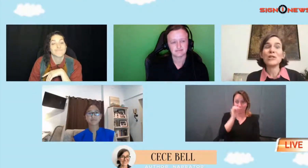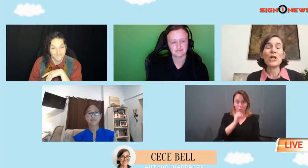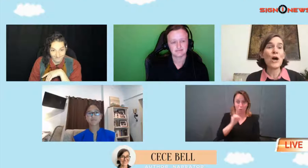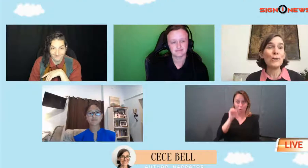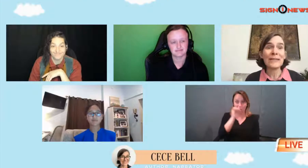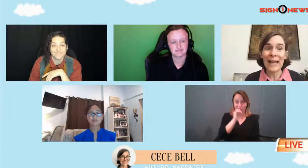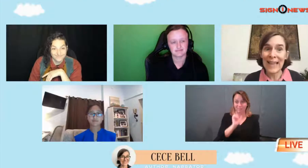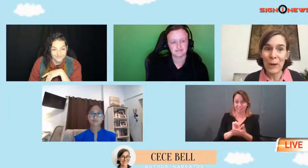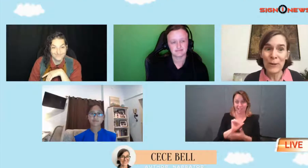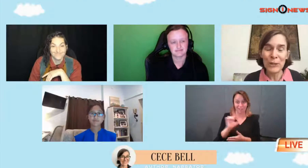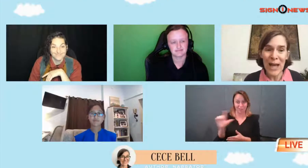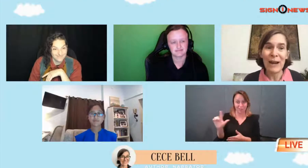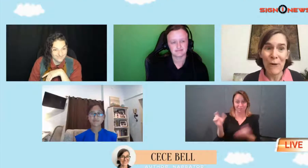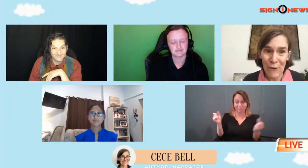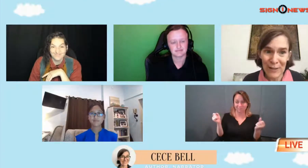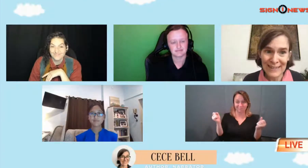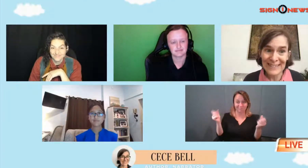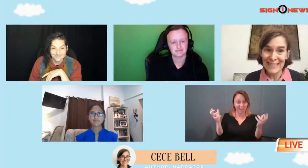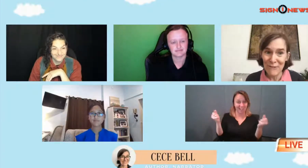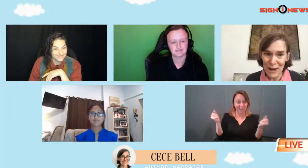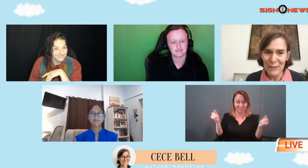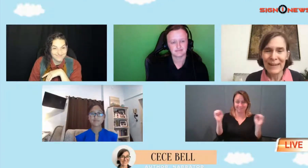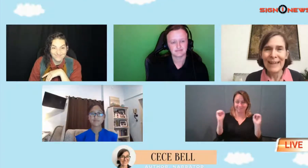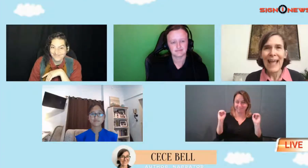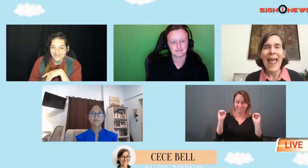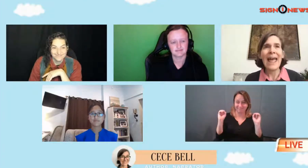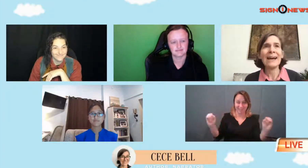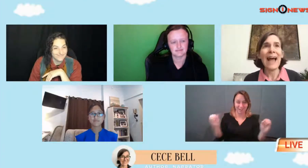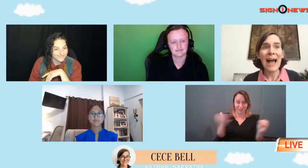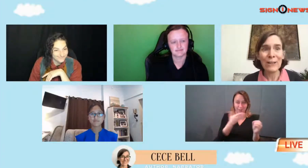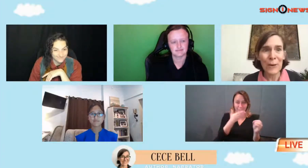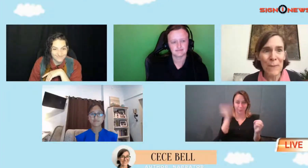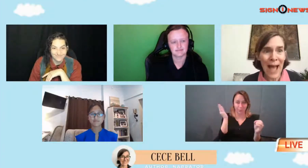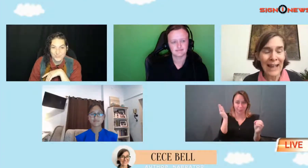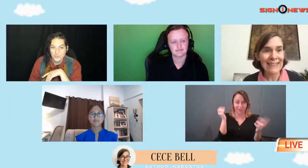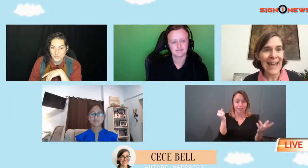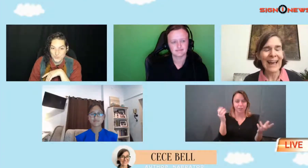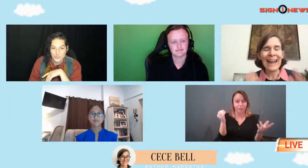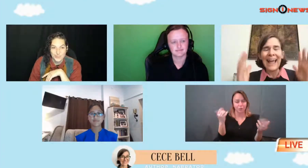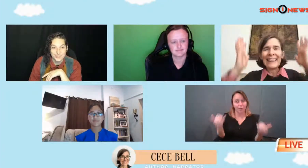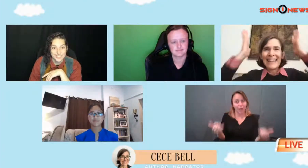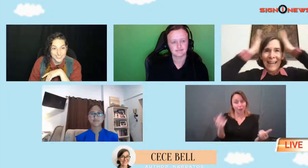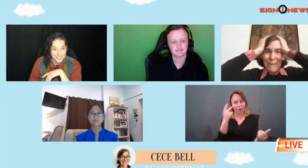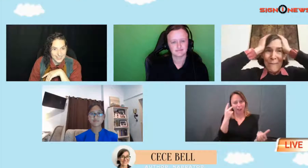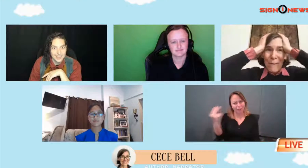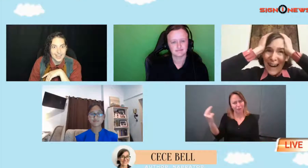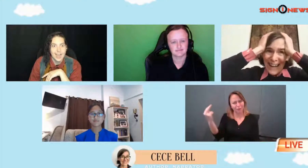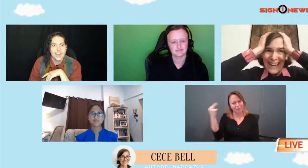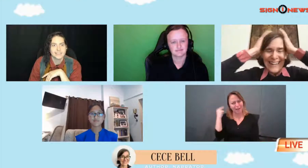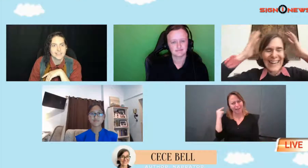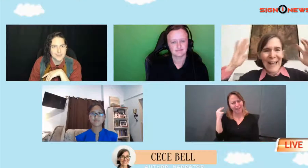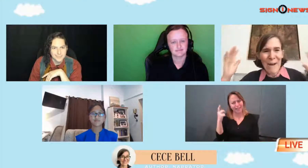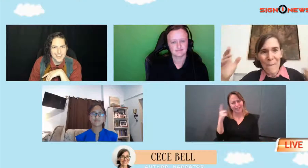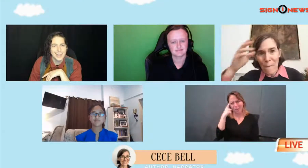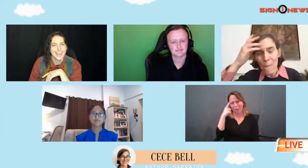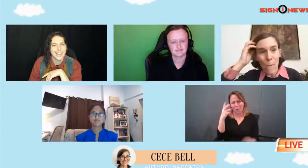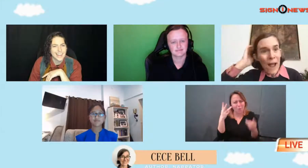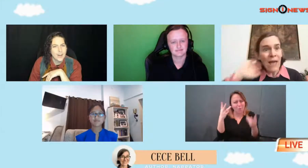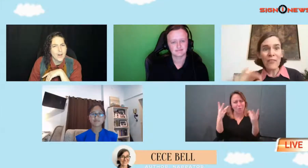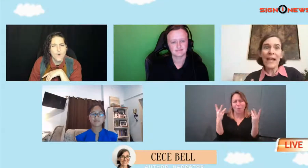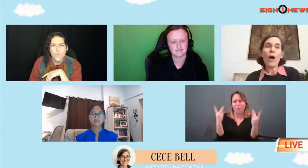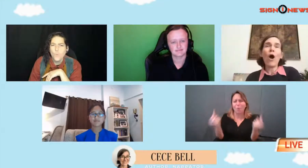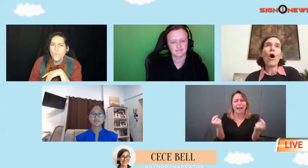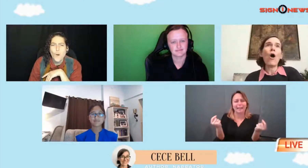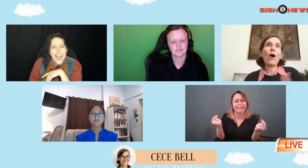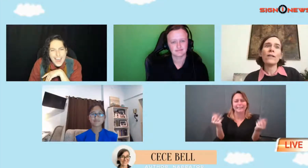There was no sign language at all, zero. And I look back at that and I think, what?